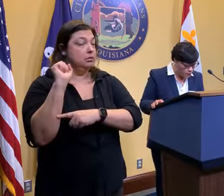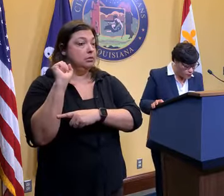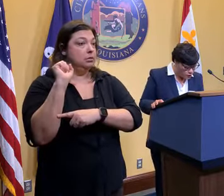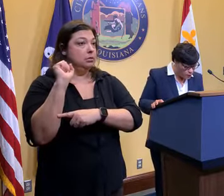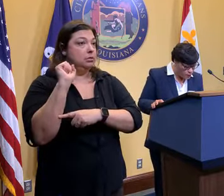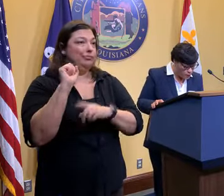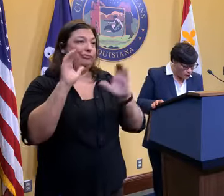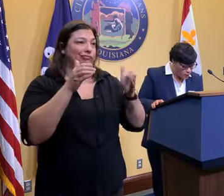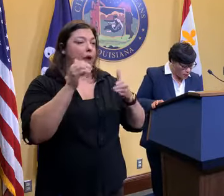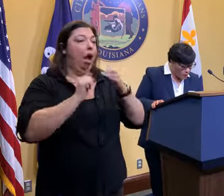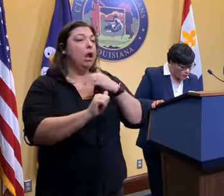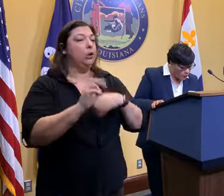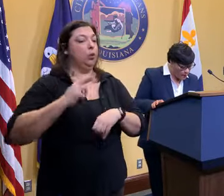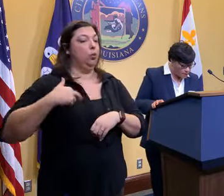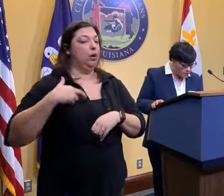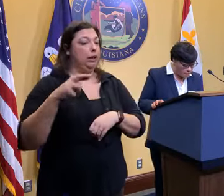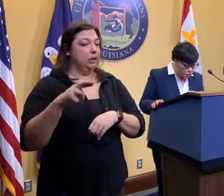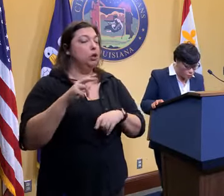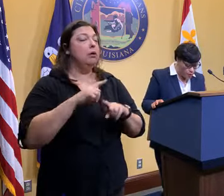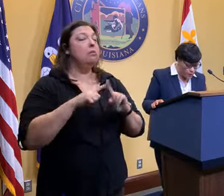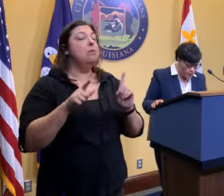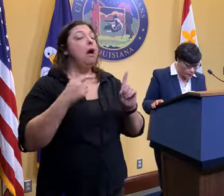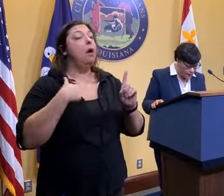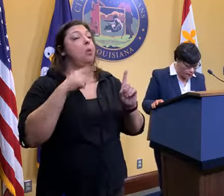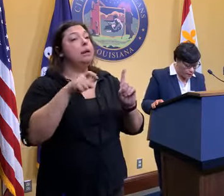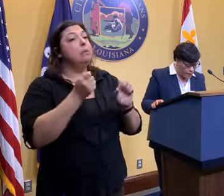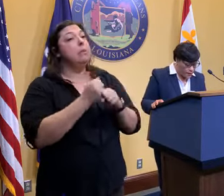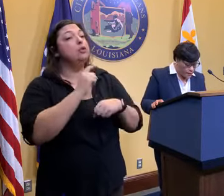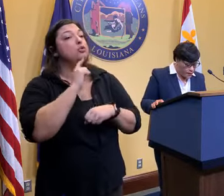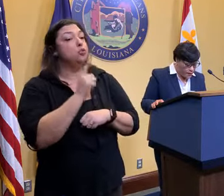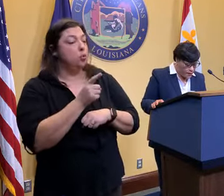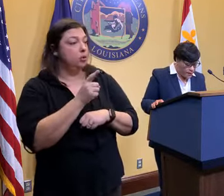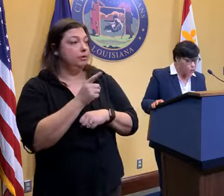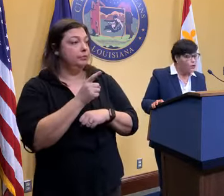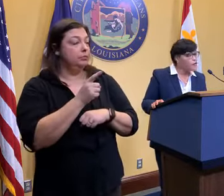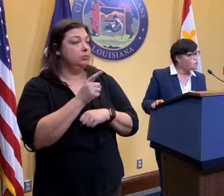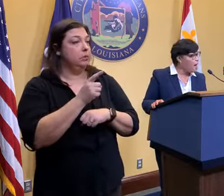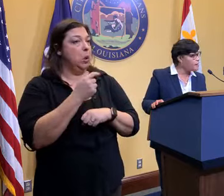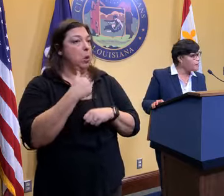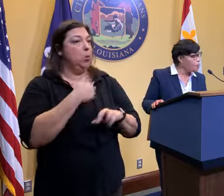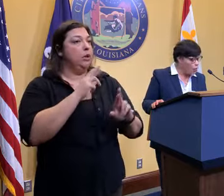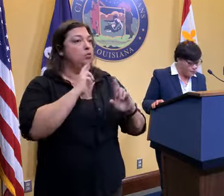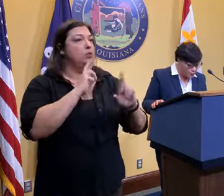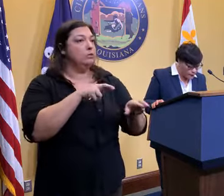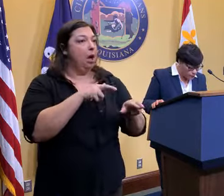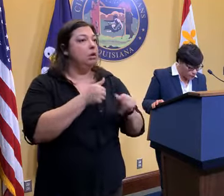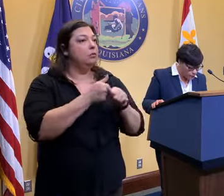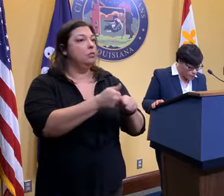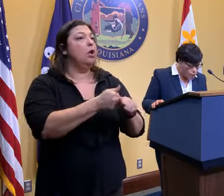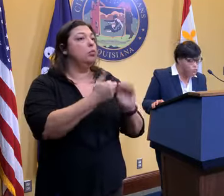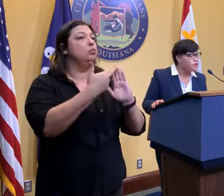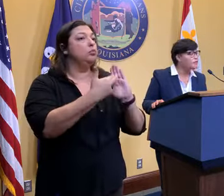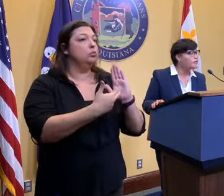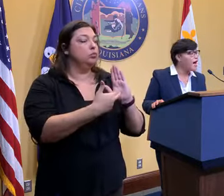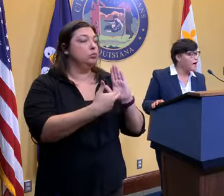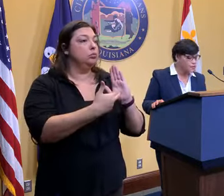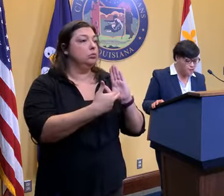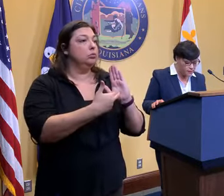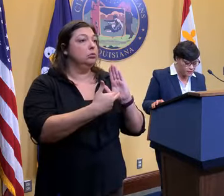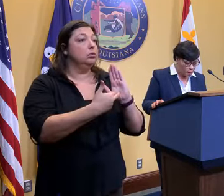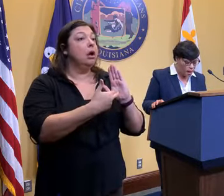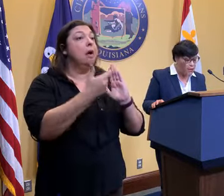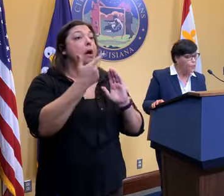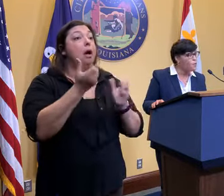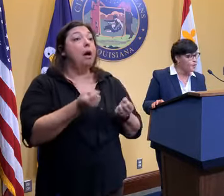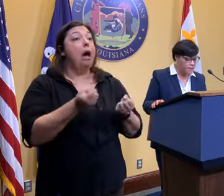of religion. And we had to make sure, again, that we responded accordingly. Due to the size of